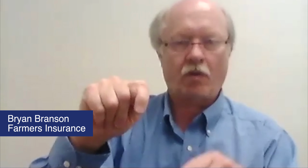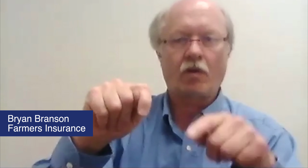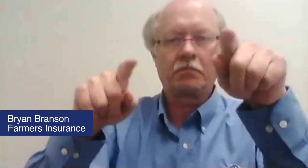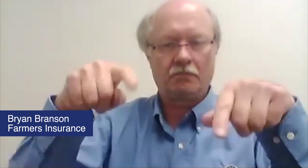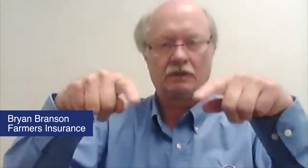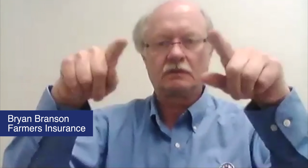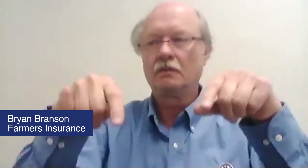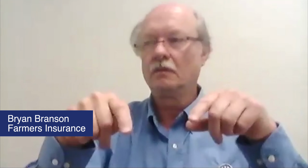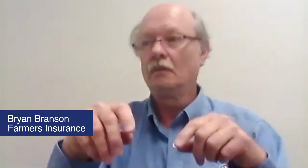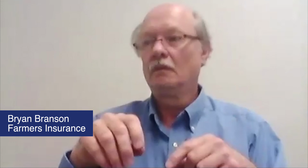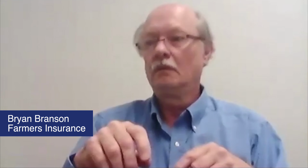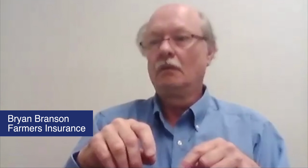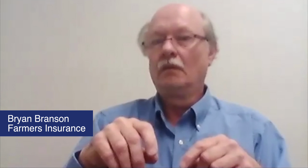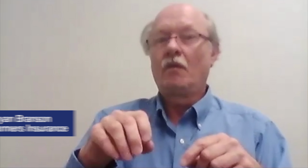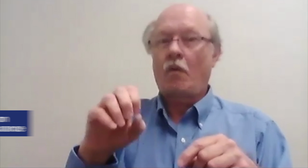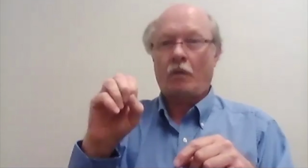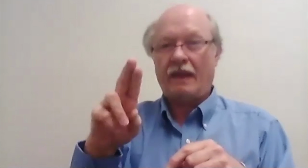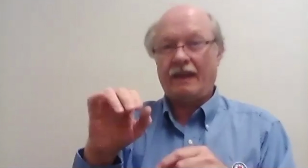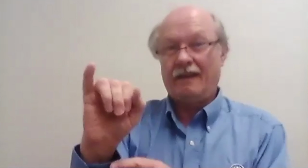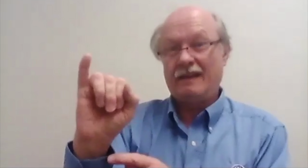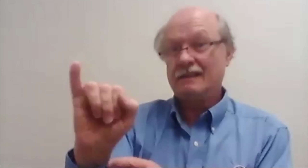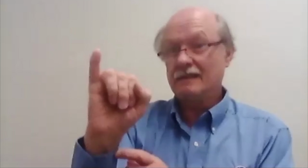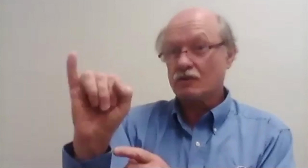There's likely going to be two different insurances applied here.